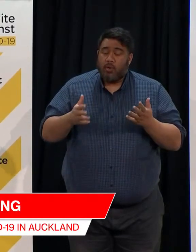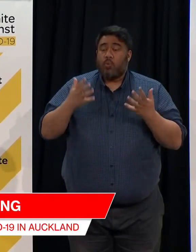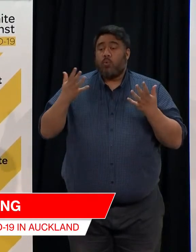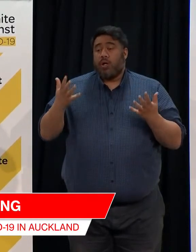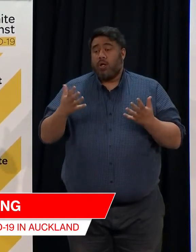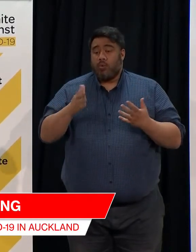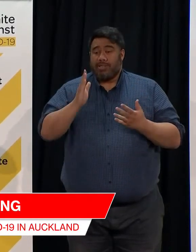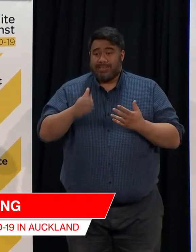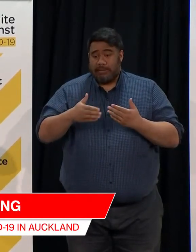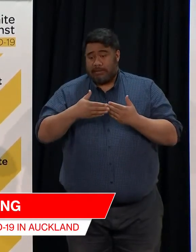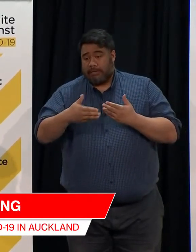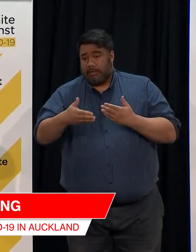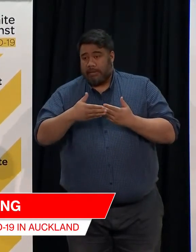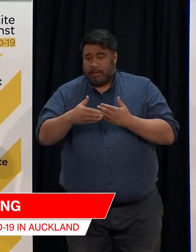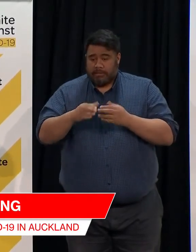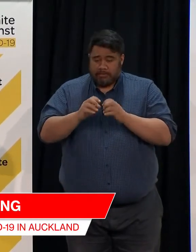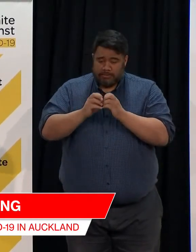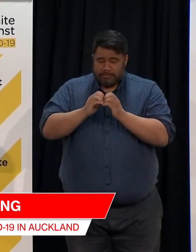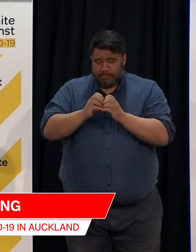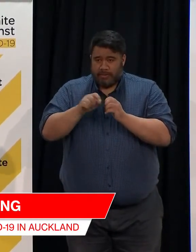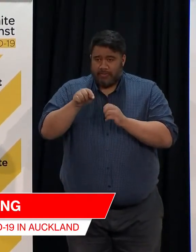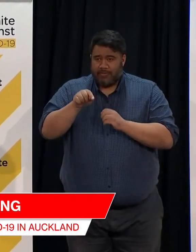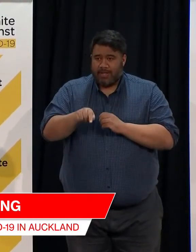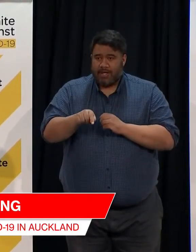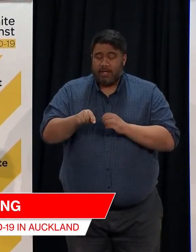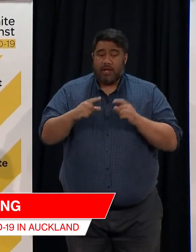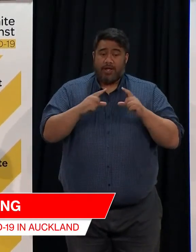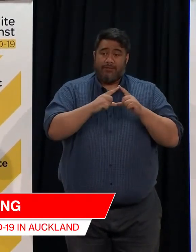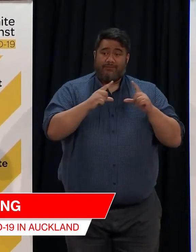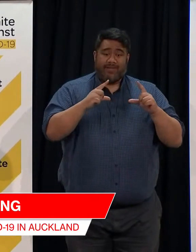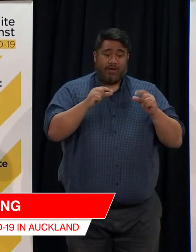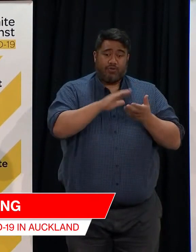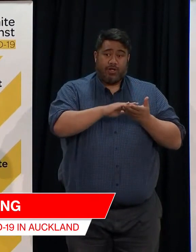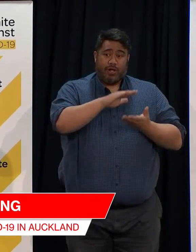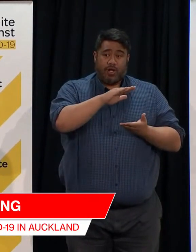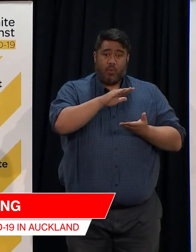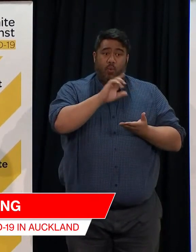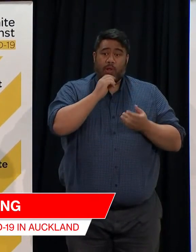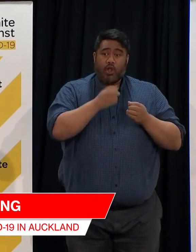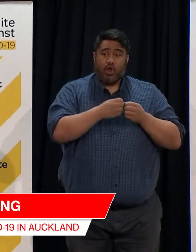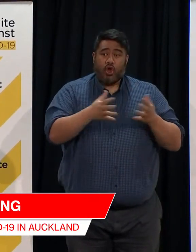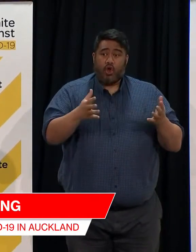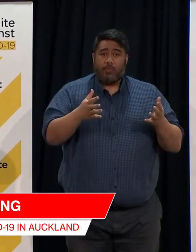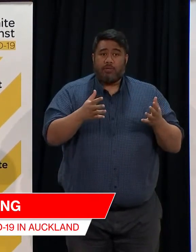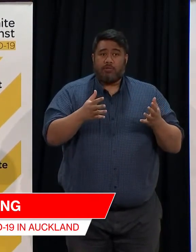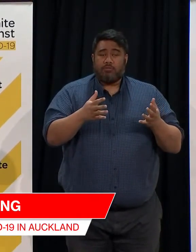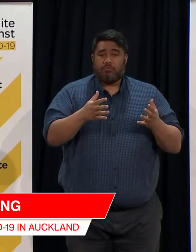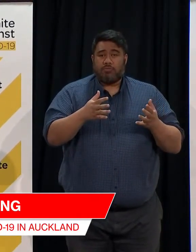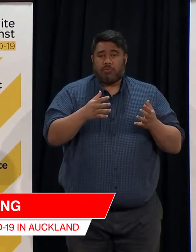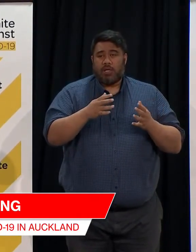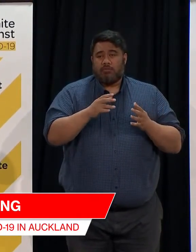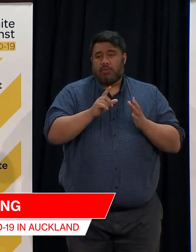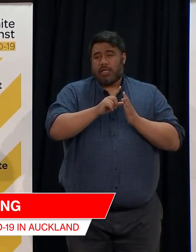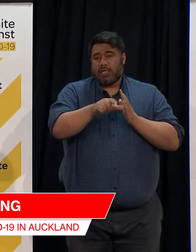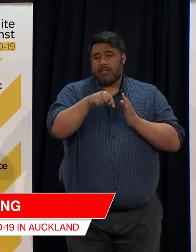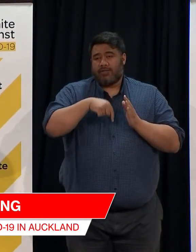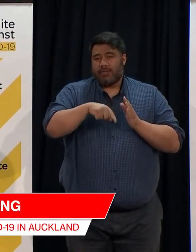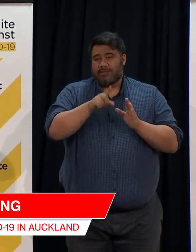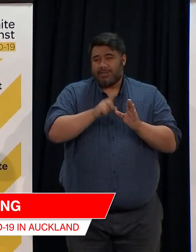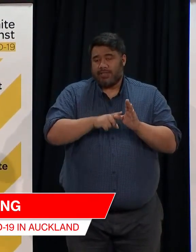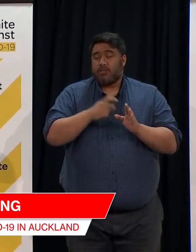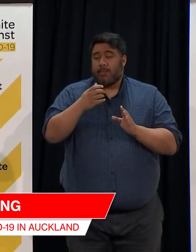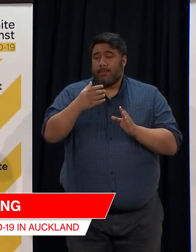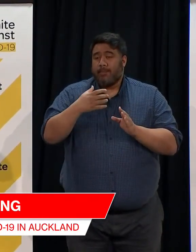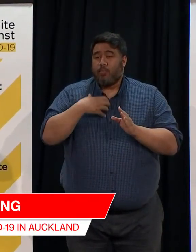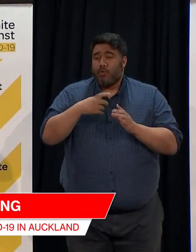we can to manage that. There will be more vouchers released in the coming weeks for later in the year. So yes, there are more vouchers